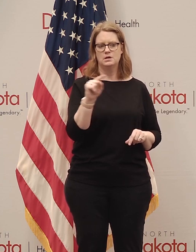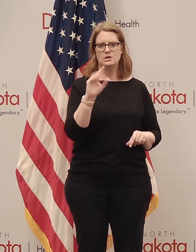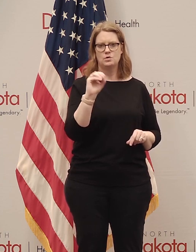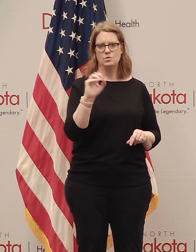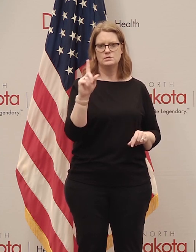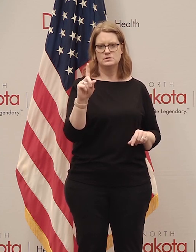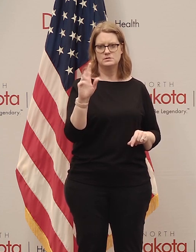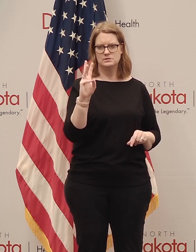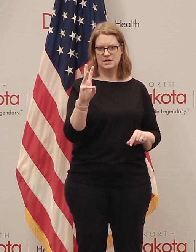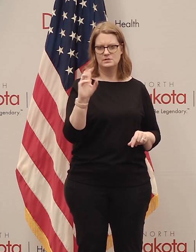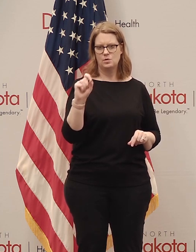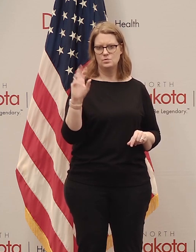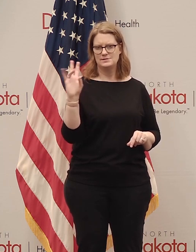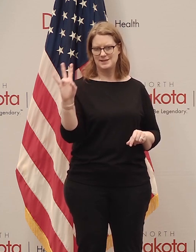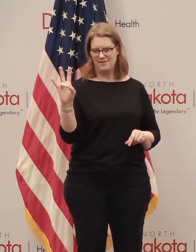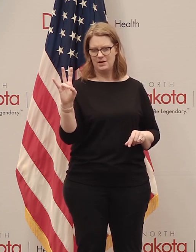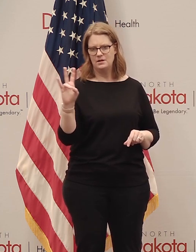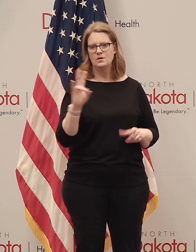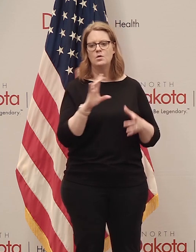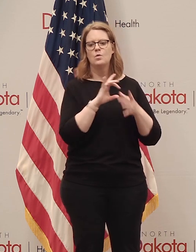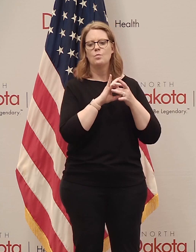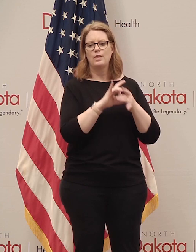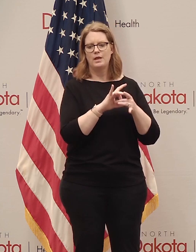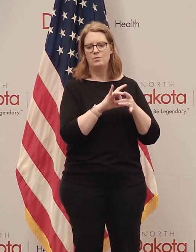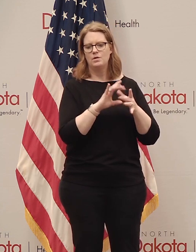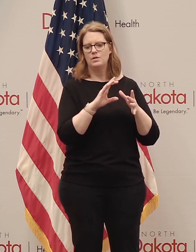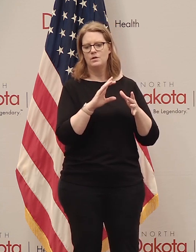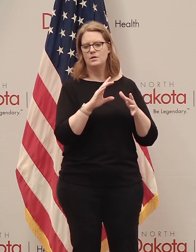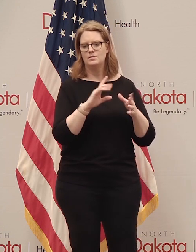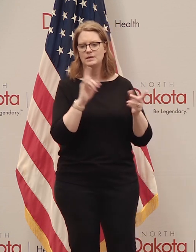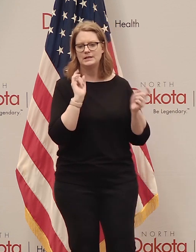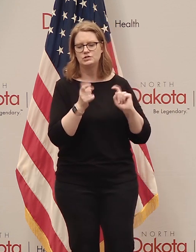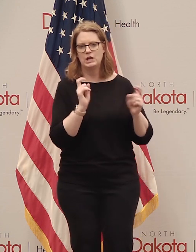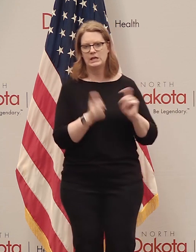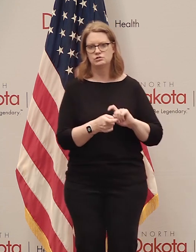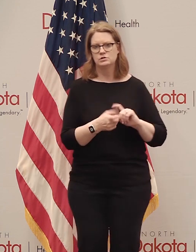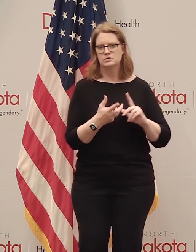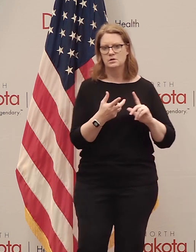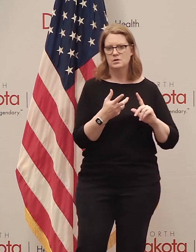2020-06.7, the same one I just referenced, related to making changes